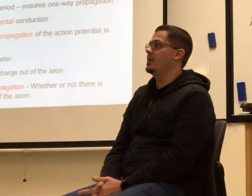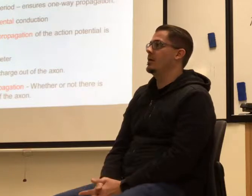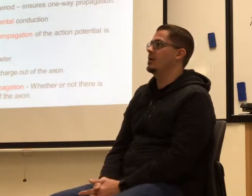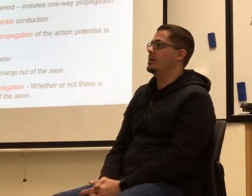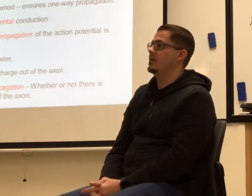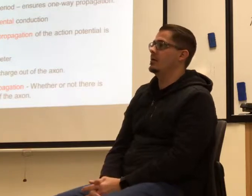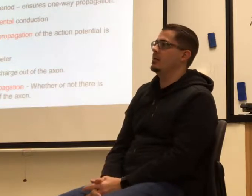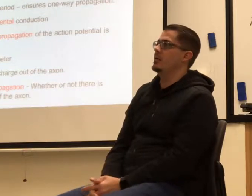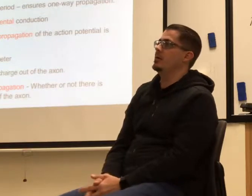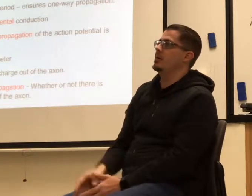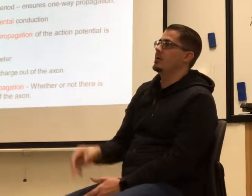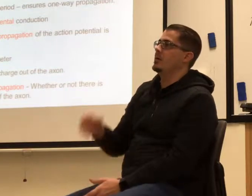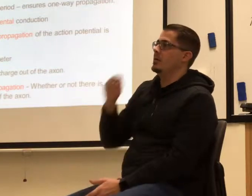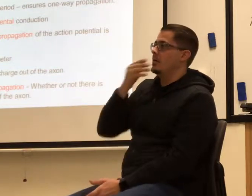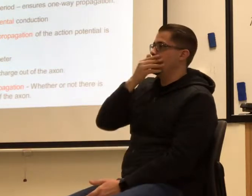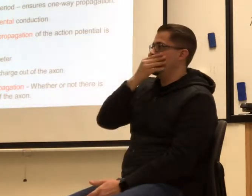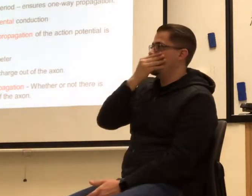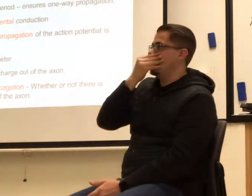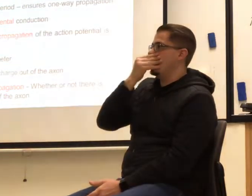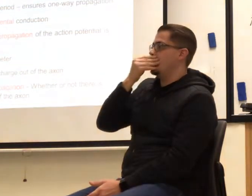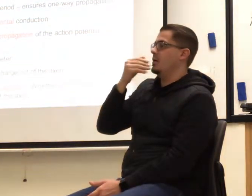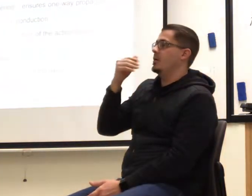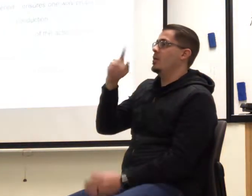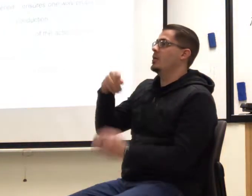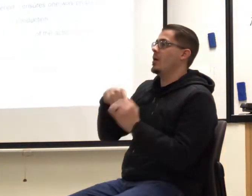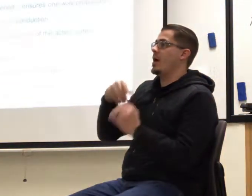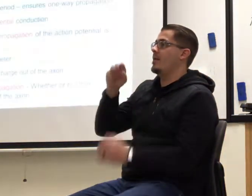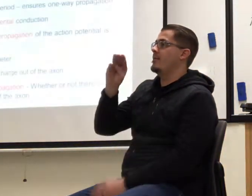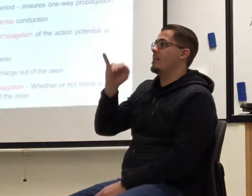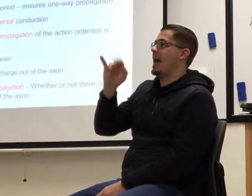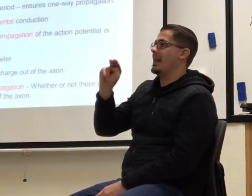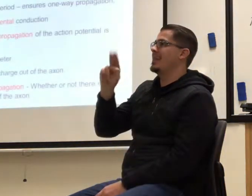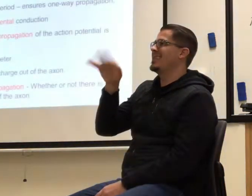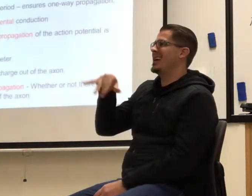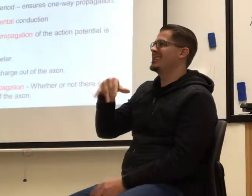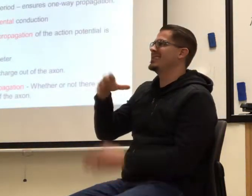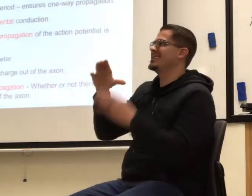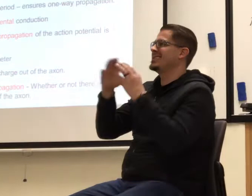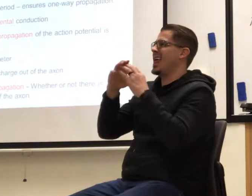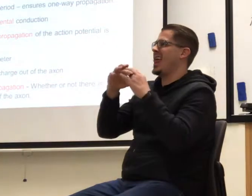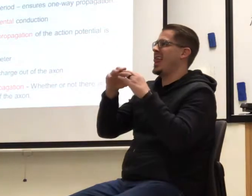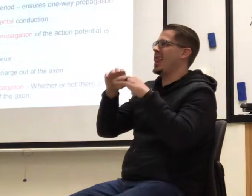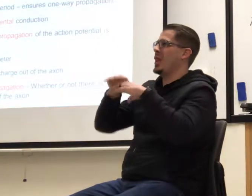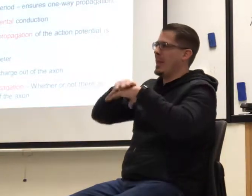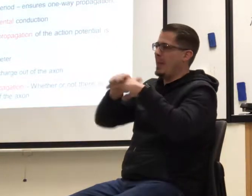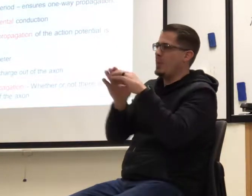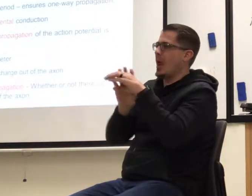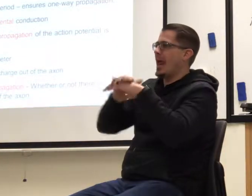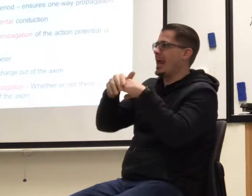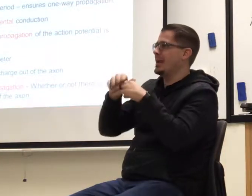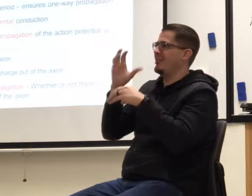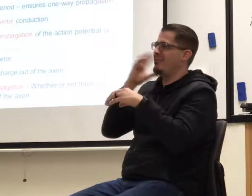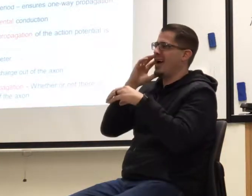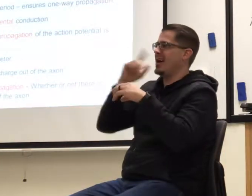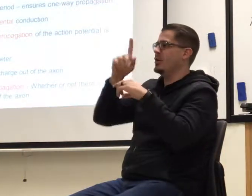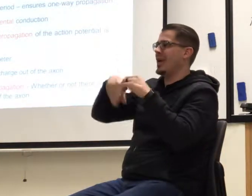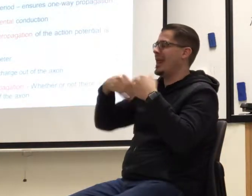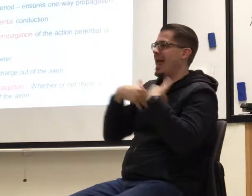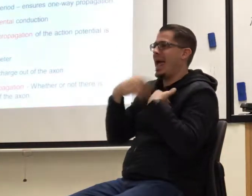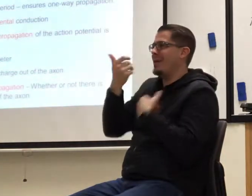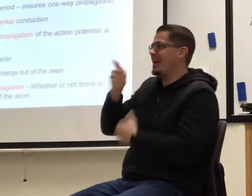So where you have the myelin, it's cell membrane. It's kind of fatty cell membrane. You can't have